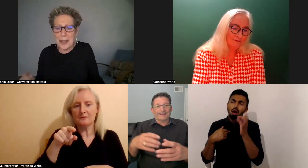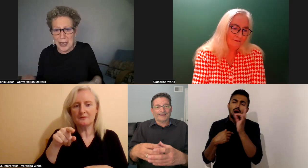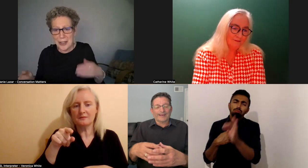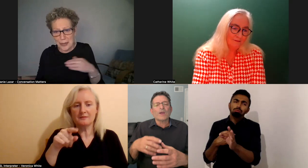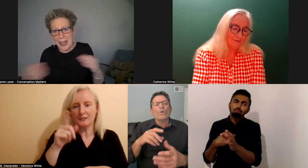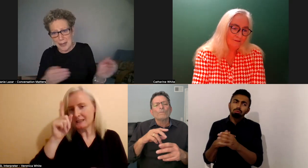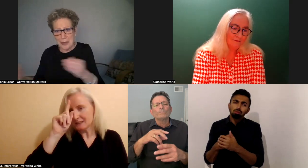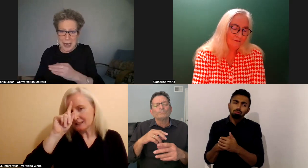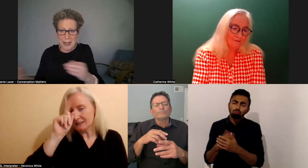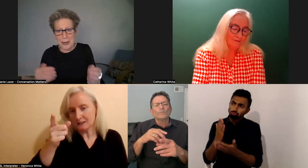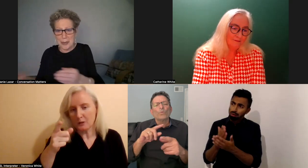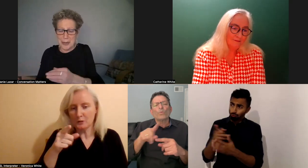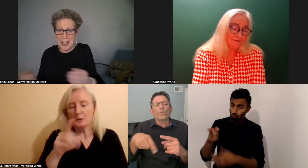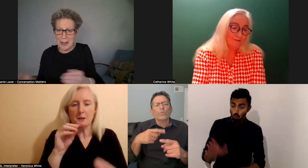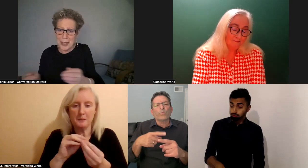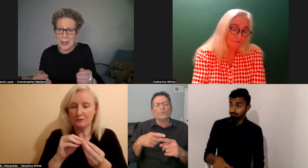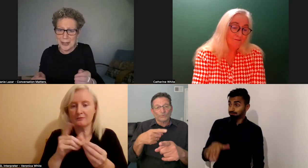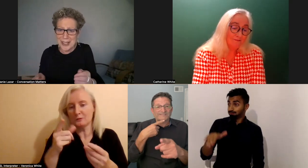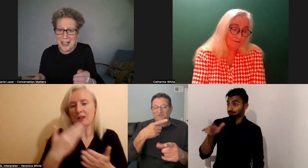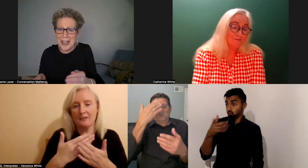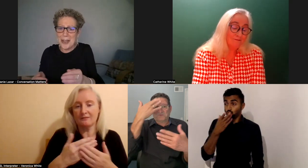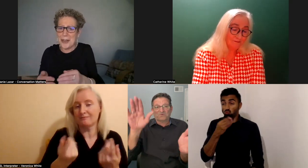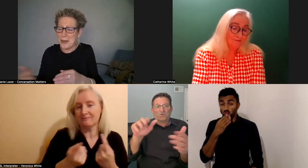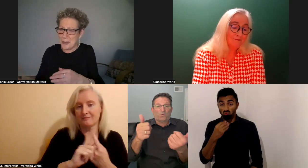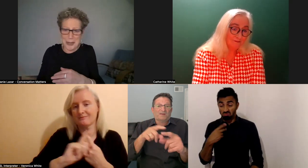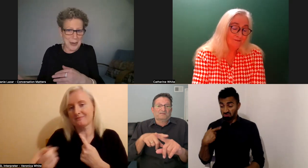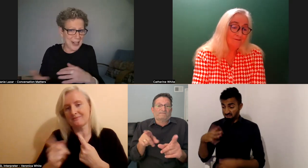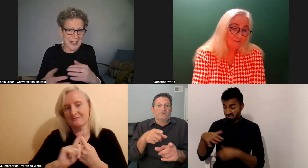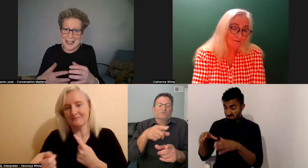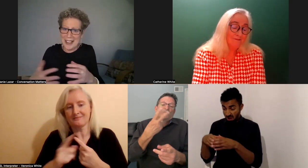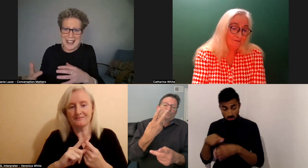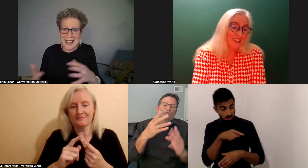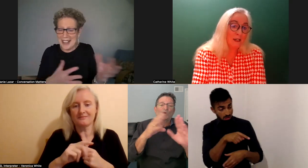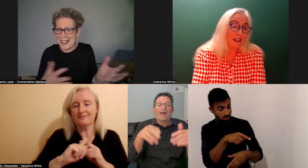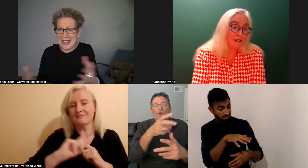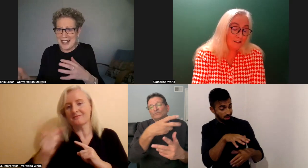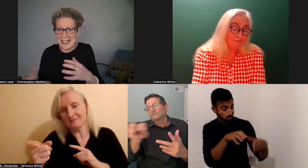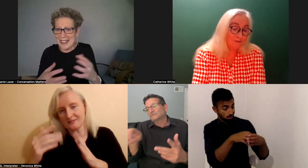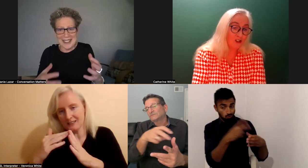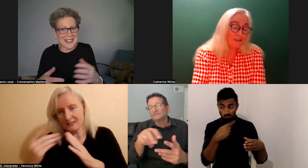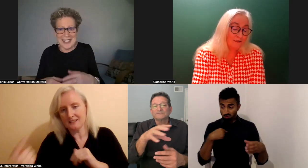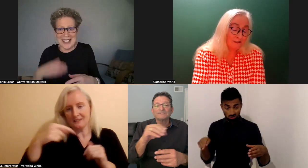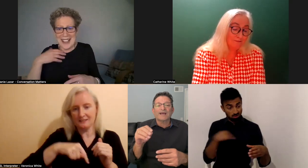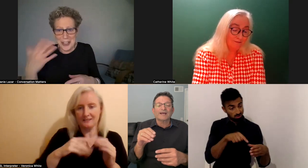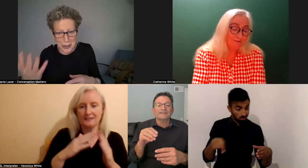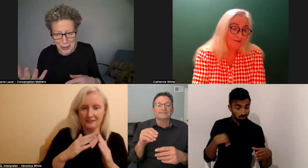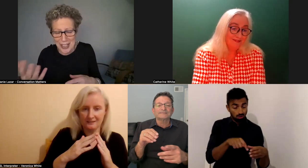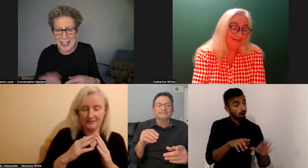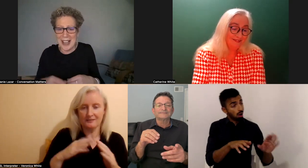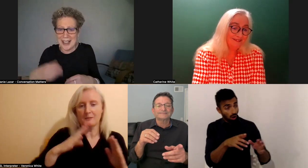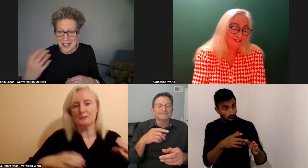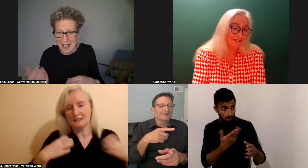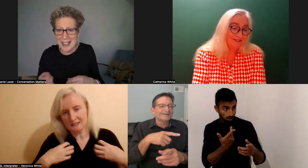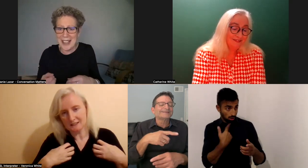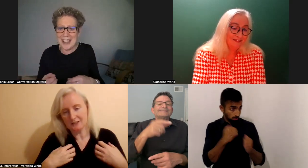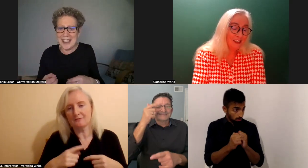you didn't know any different, that was the way you switched between households, you switched between siblings, cousins, and talking